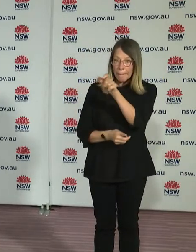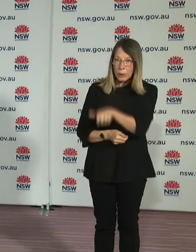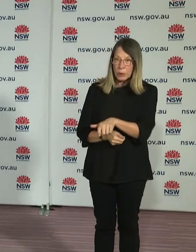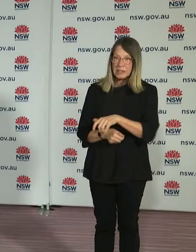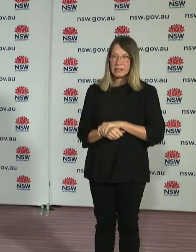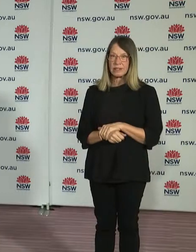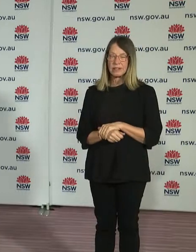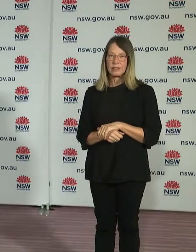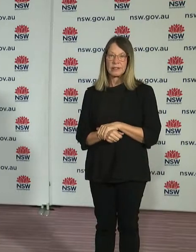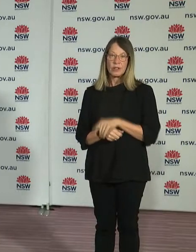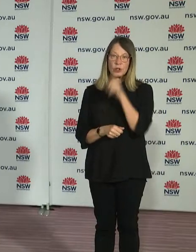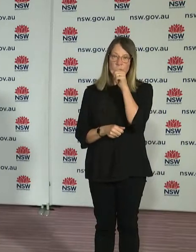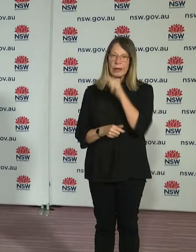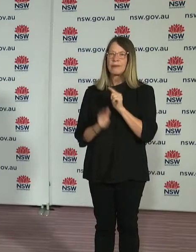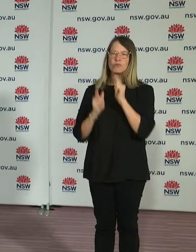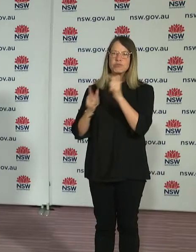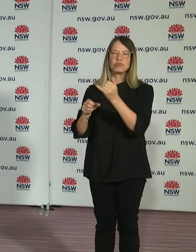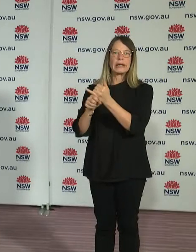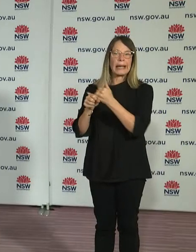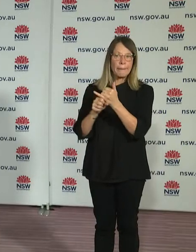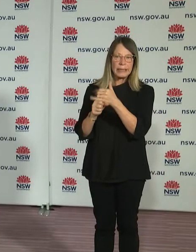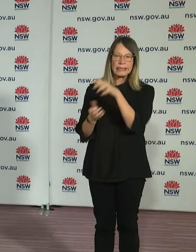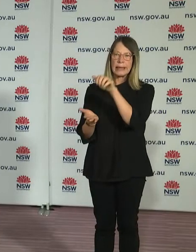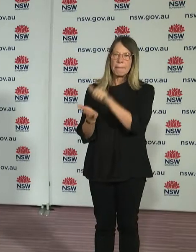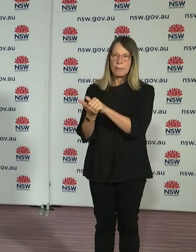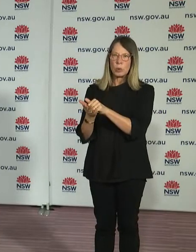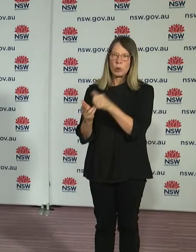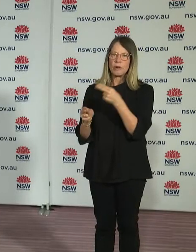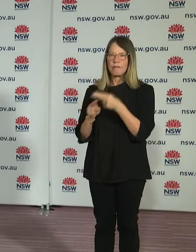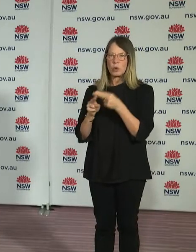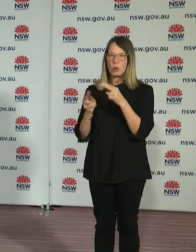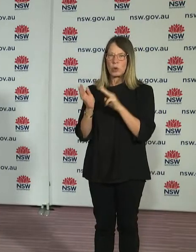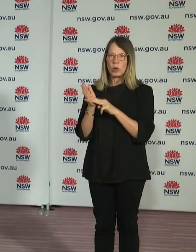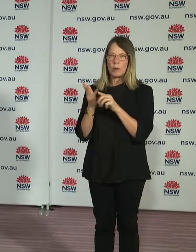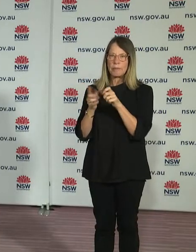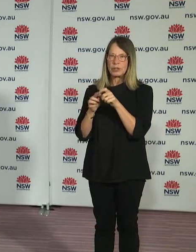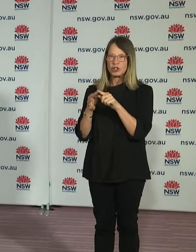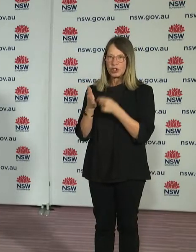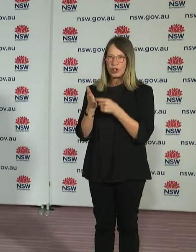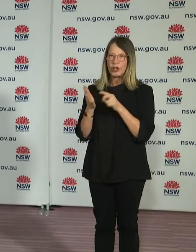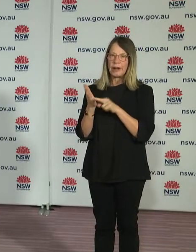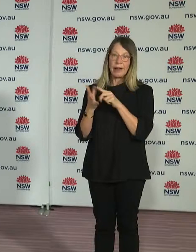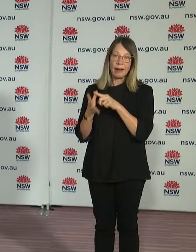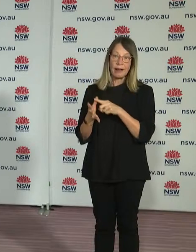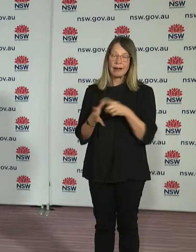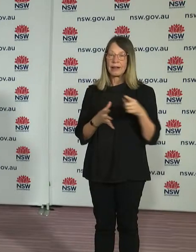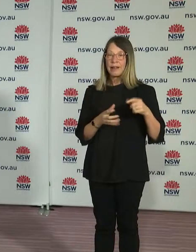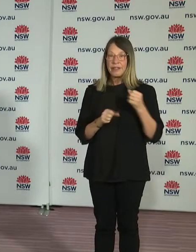book for Moderna. GPs have an increasing supply of Pfizer and obviously AstraZeneca.